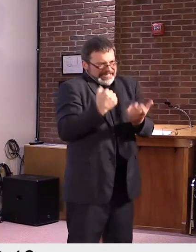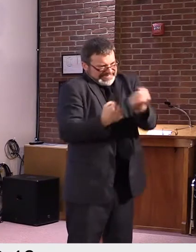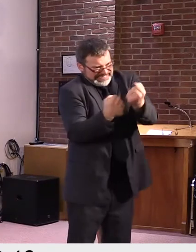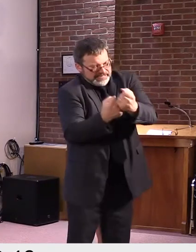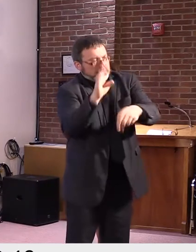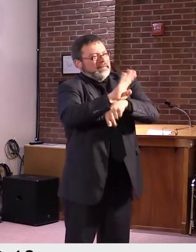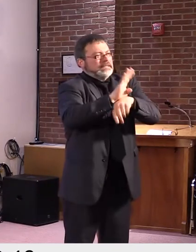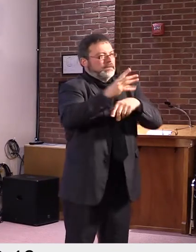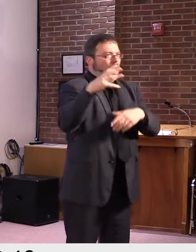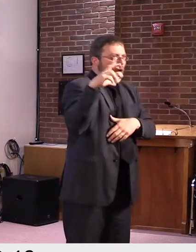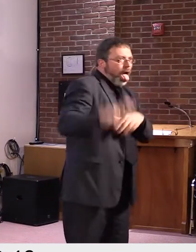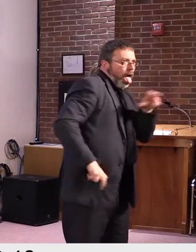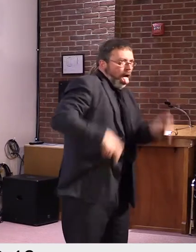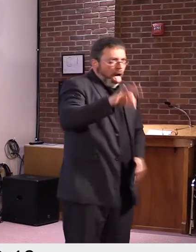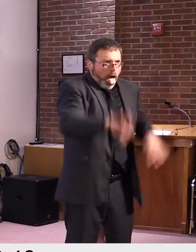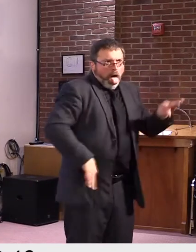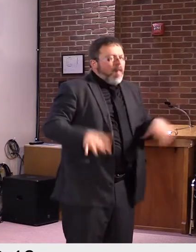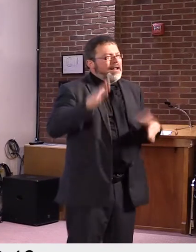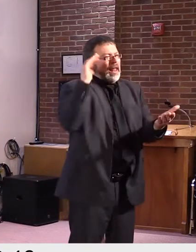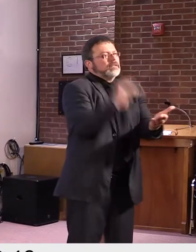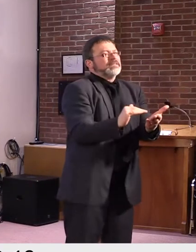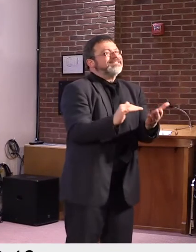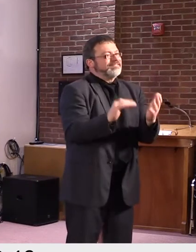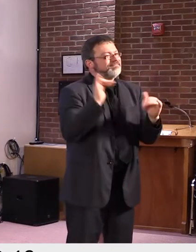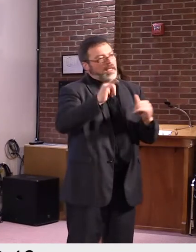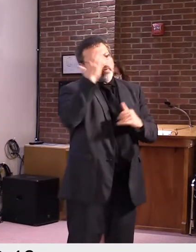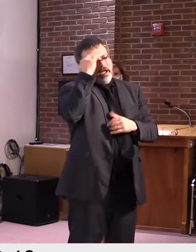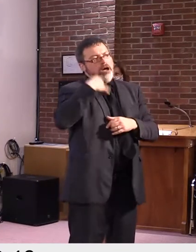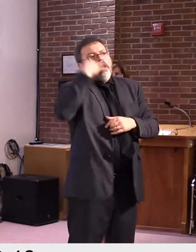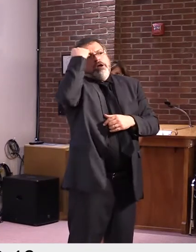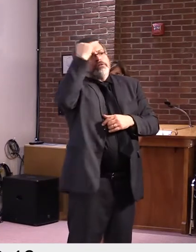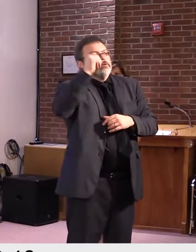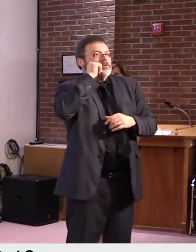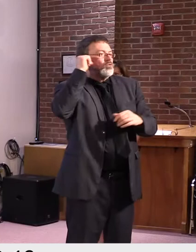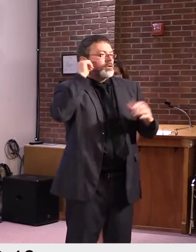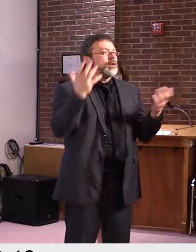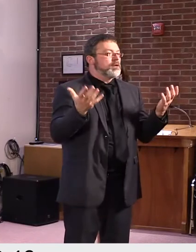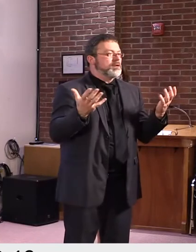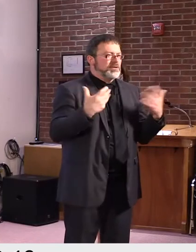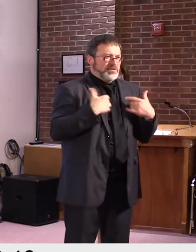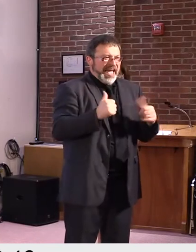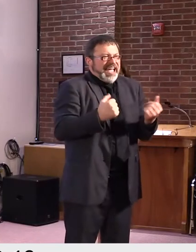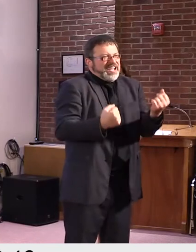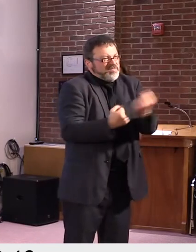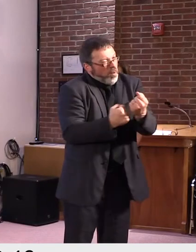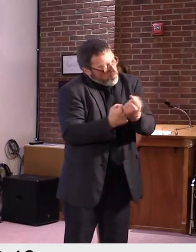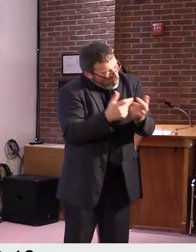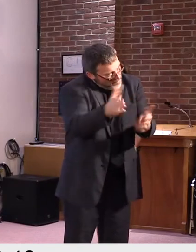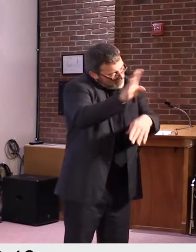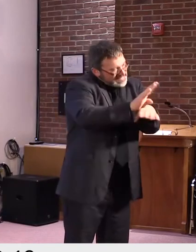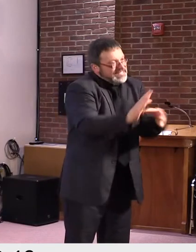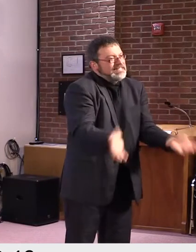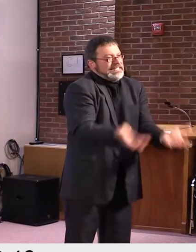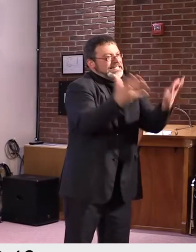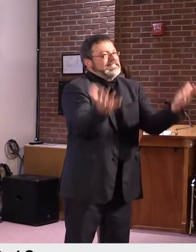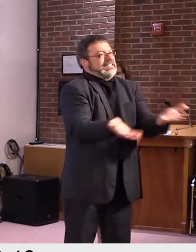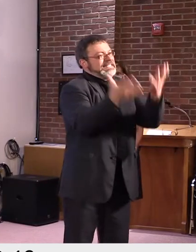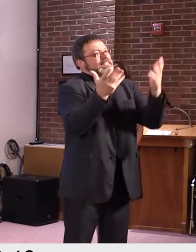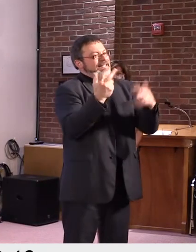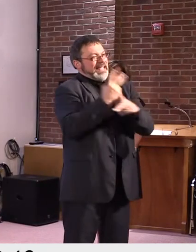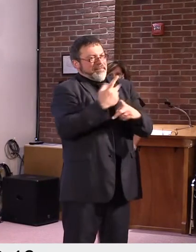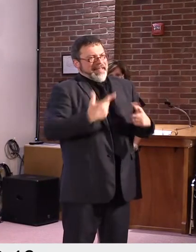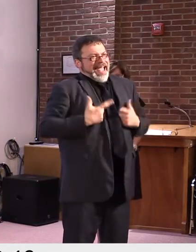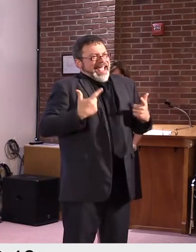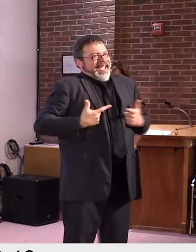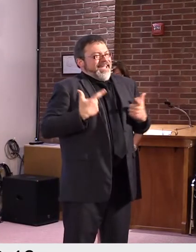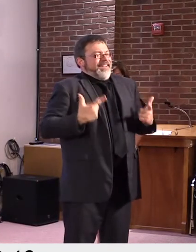answer in any respect, but again, just to try and continue to be sensitive to the needs of business and the lifeblood